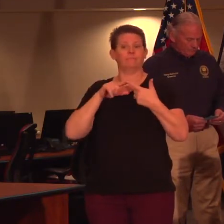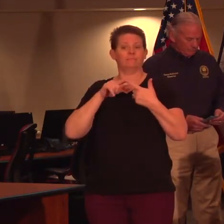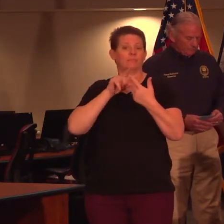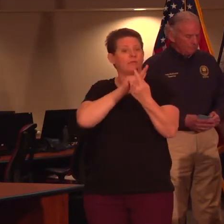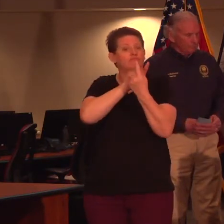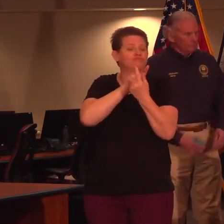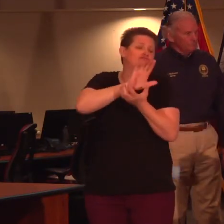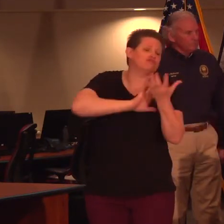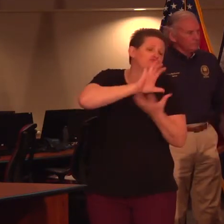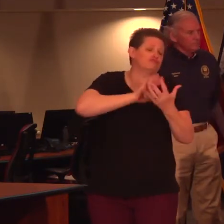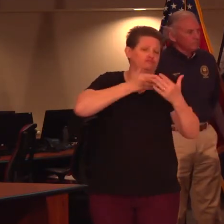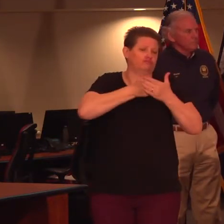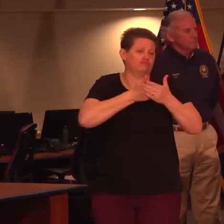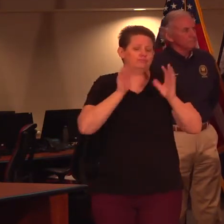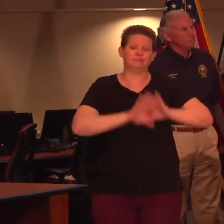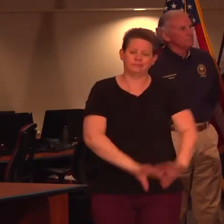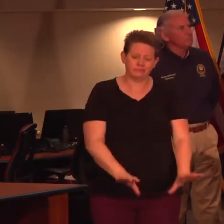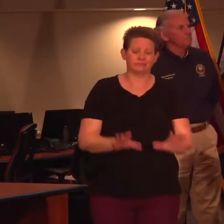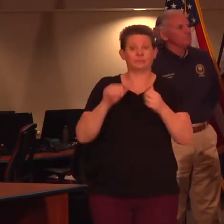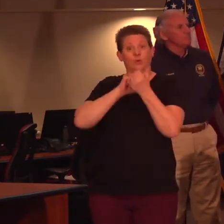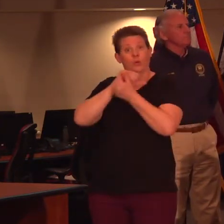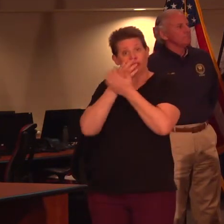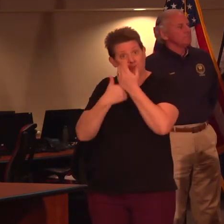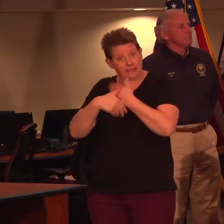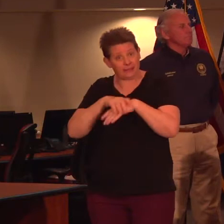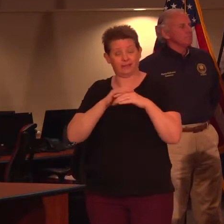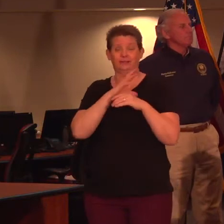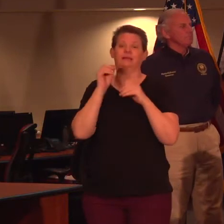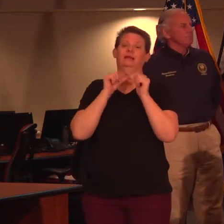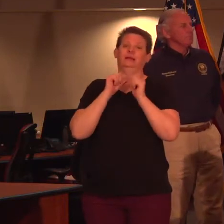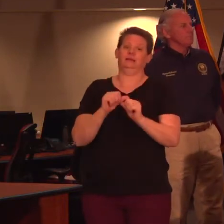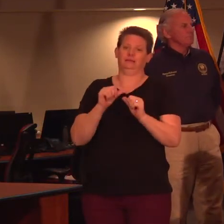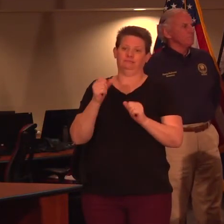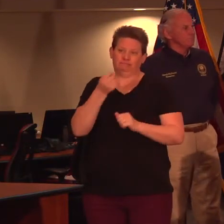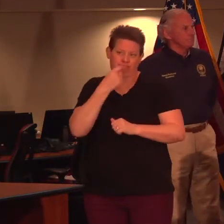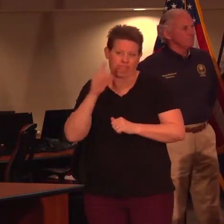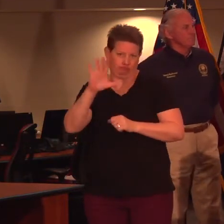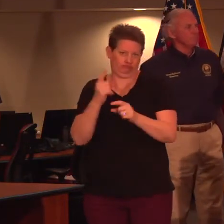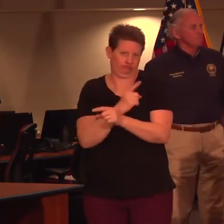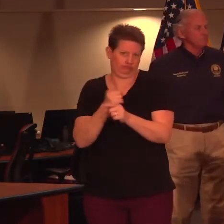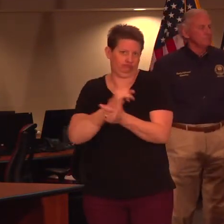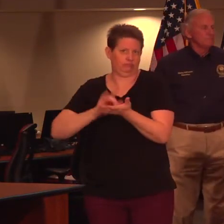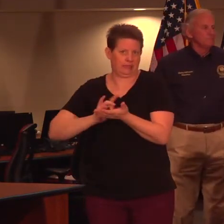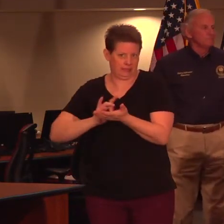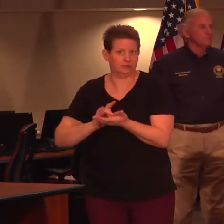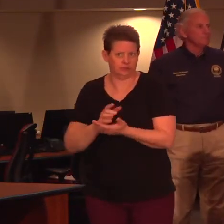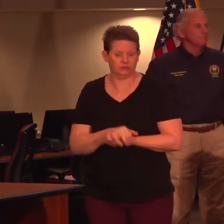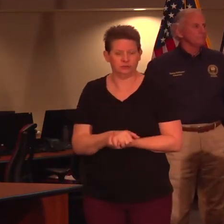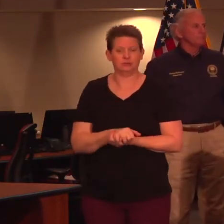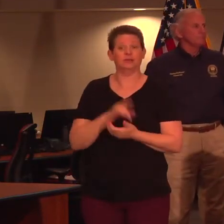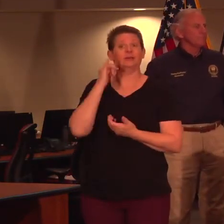contact with others, washing your hands frequently, and continuing to take your prescribed medications. For the